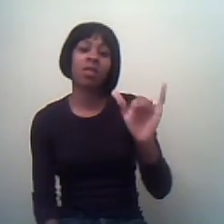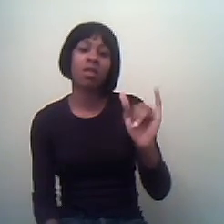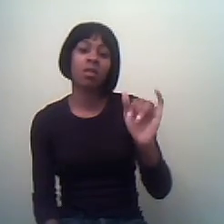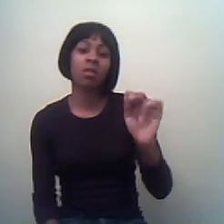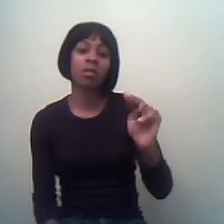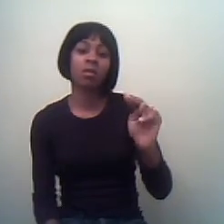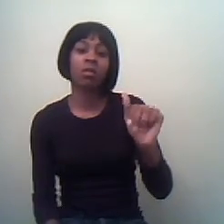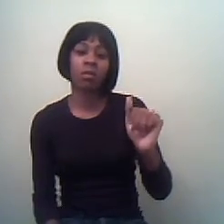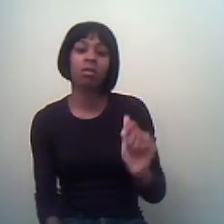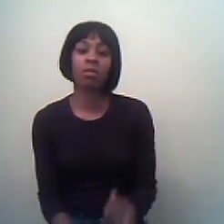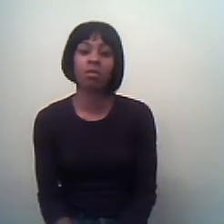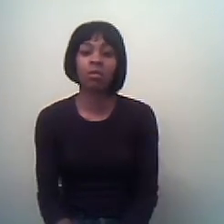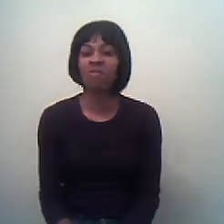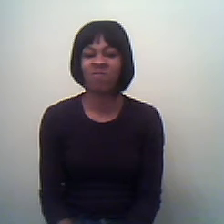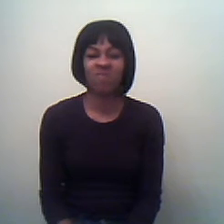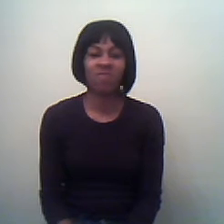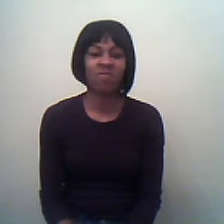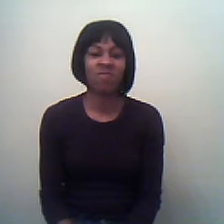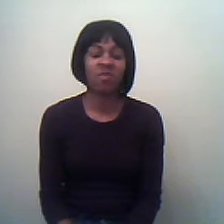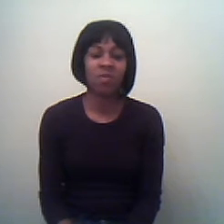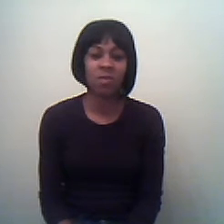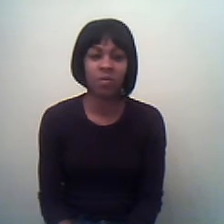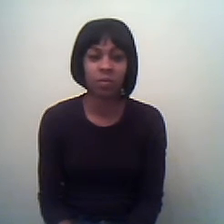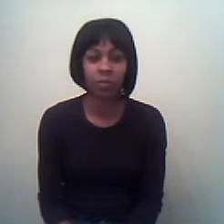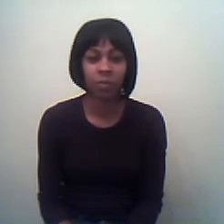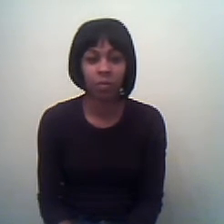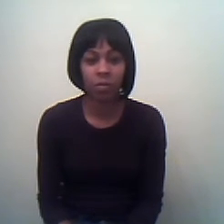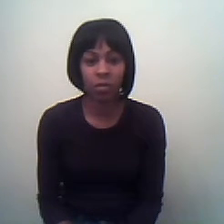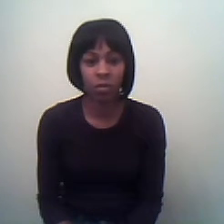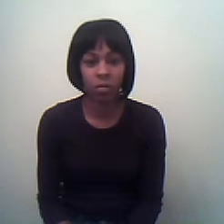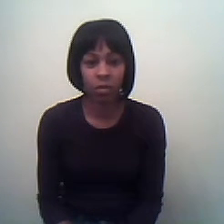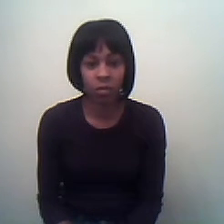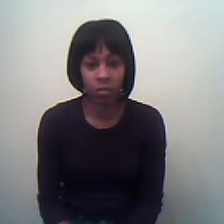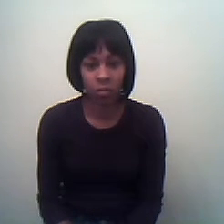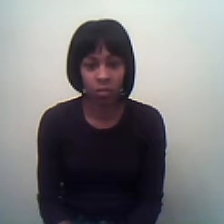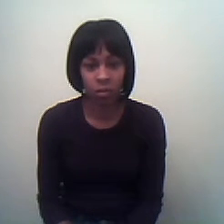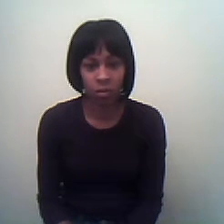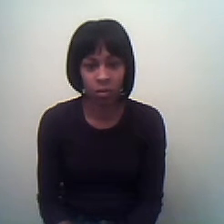So I have to do what's called tacking.